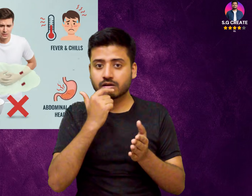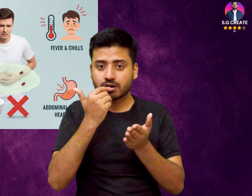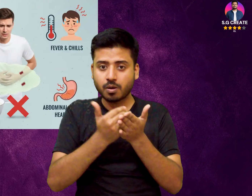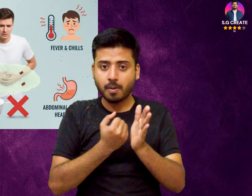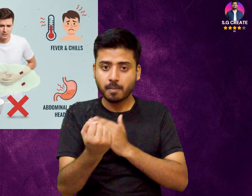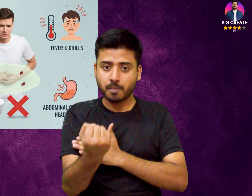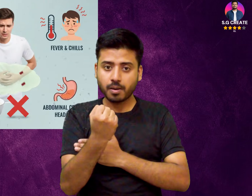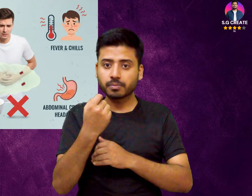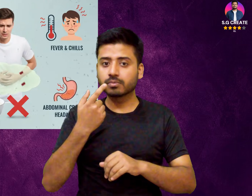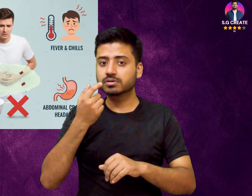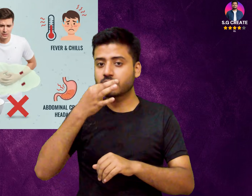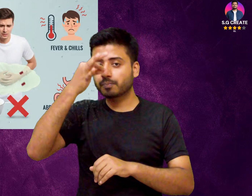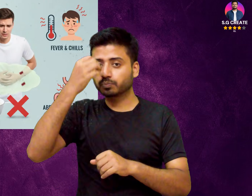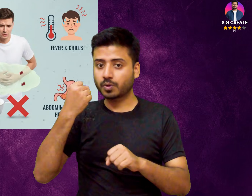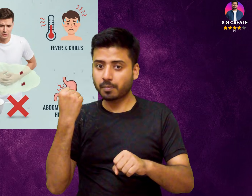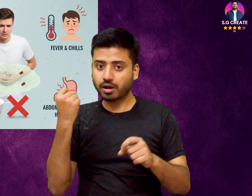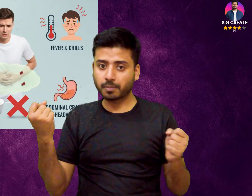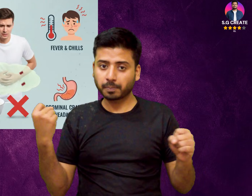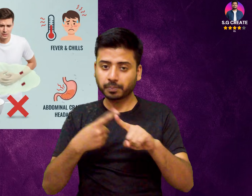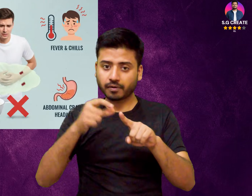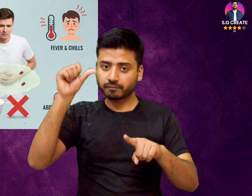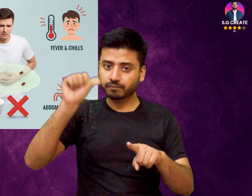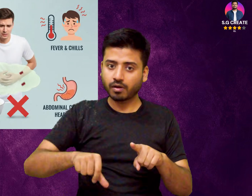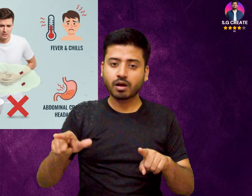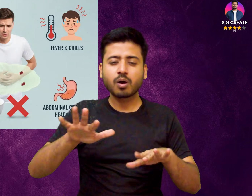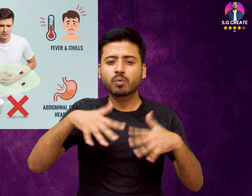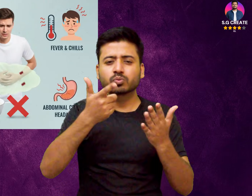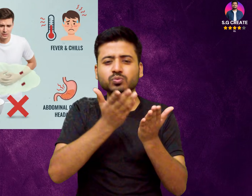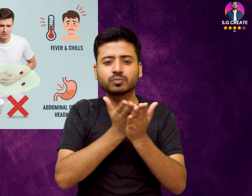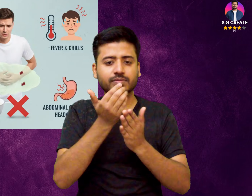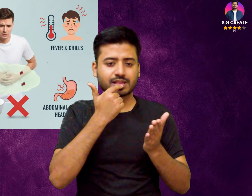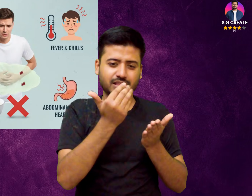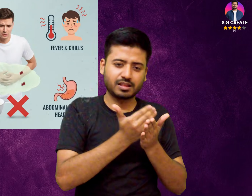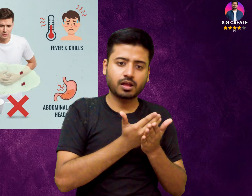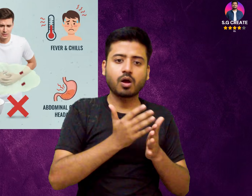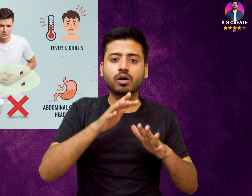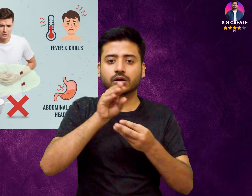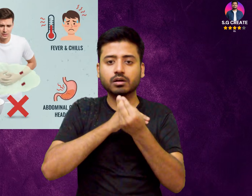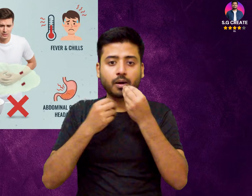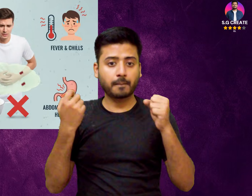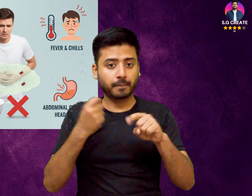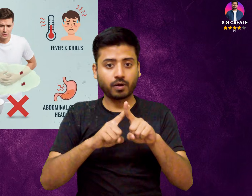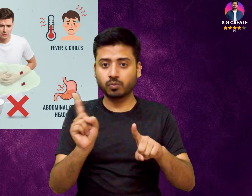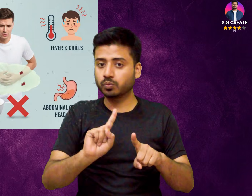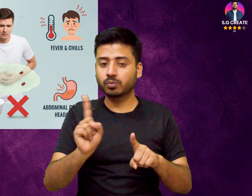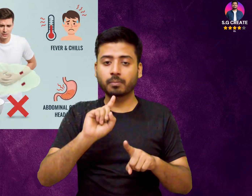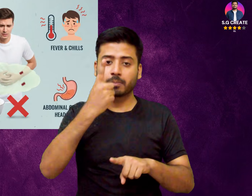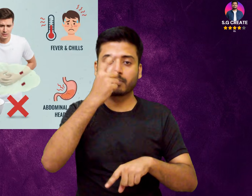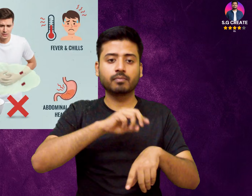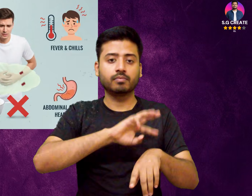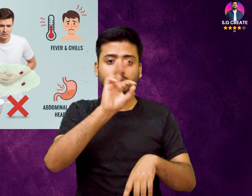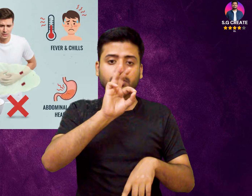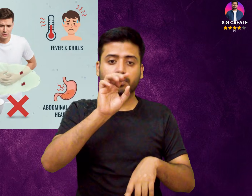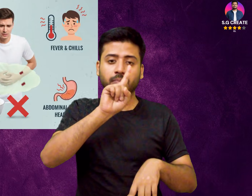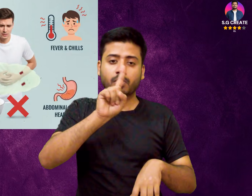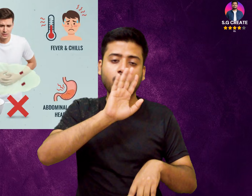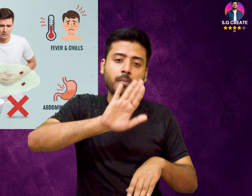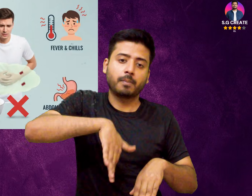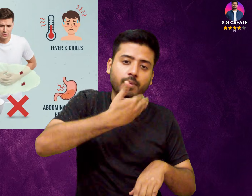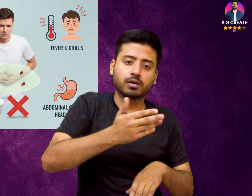and avoiding incompatible food combinations. The rule explained curd first or alone, as a meal or mid-meal. Consuming homemade curd